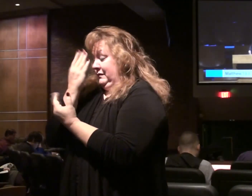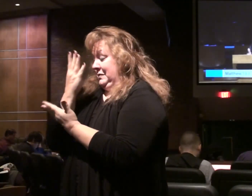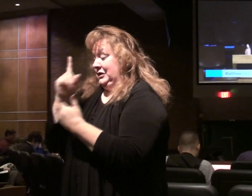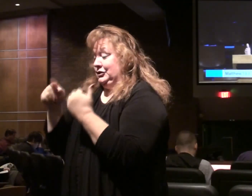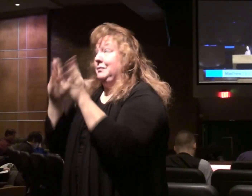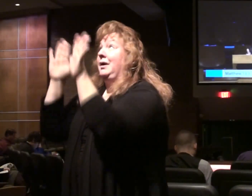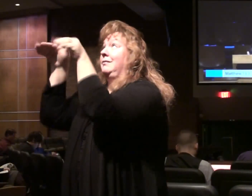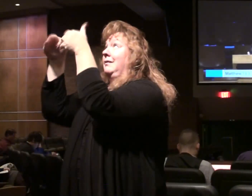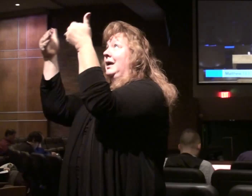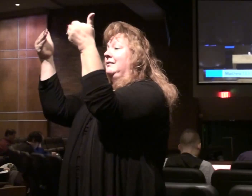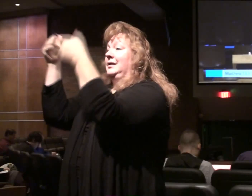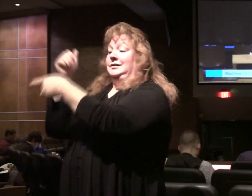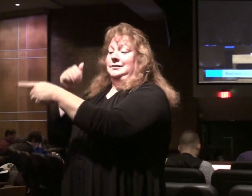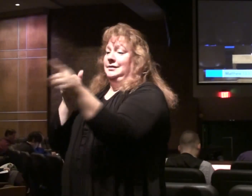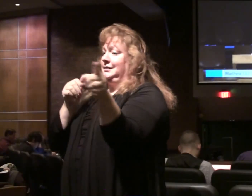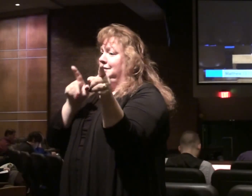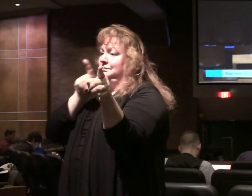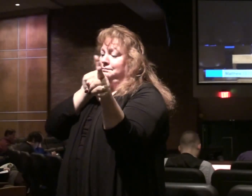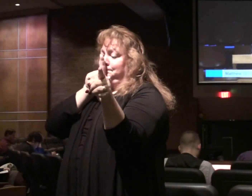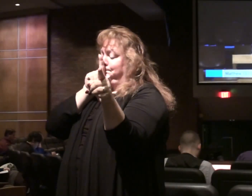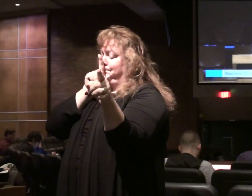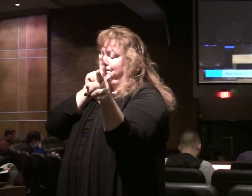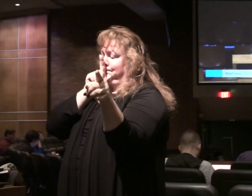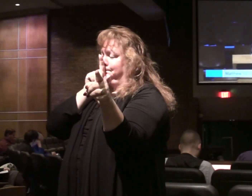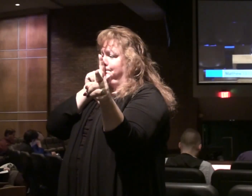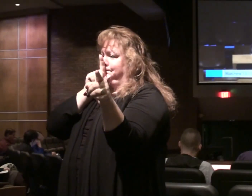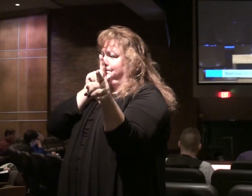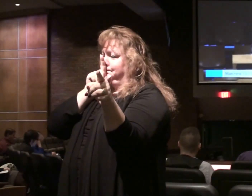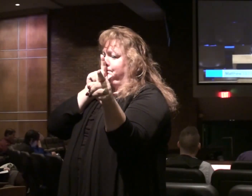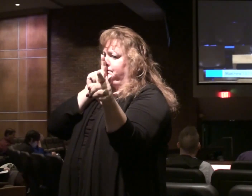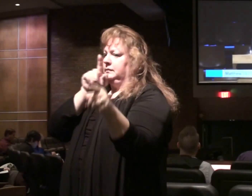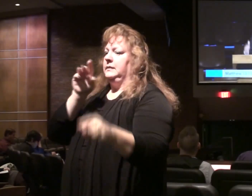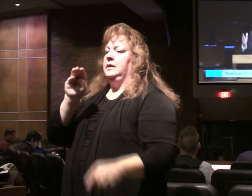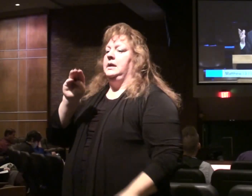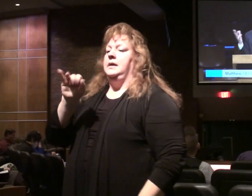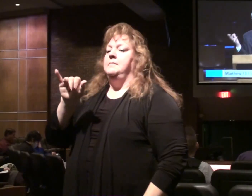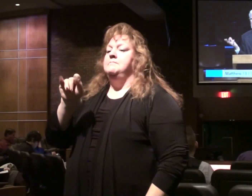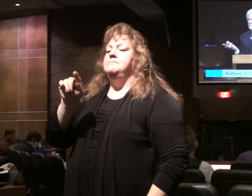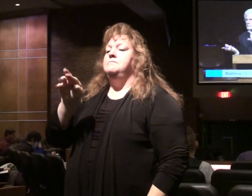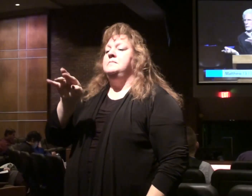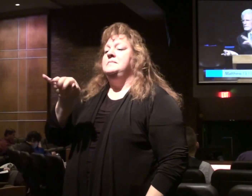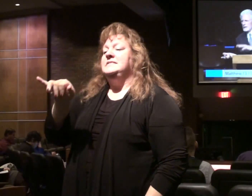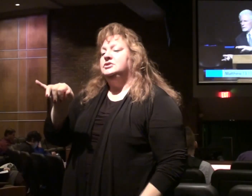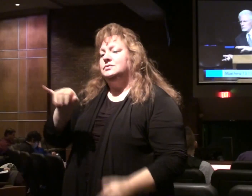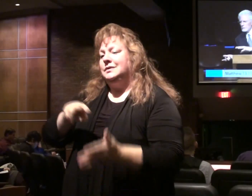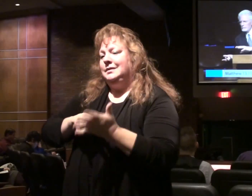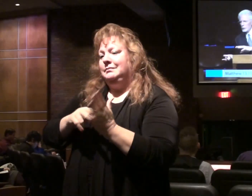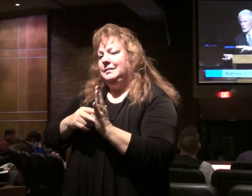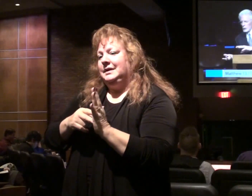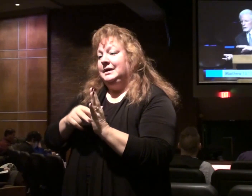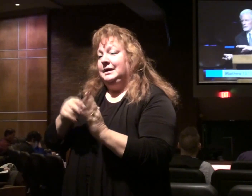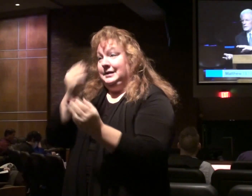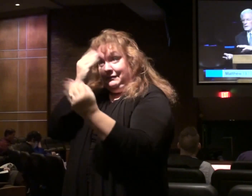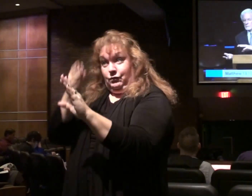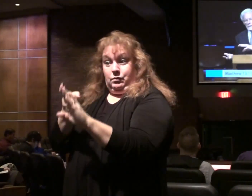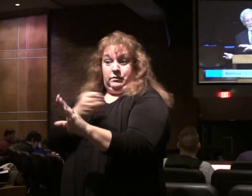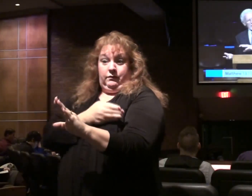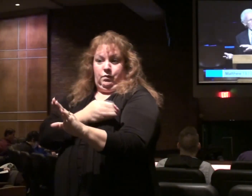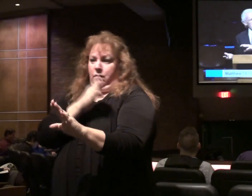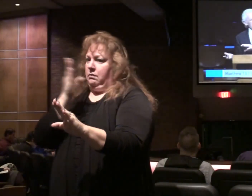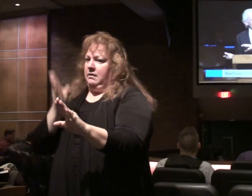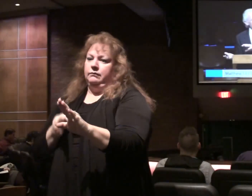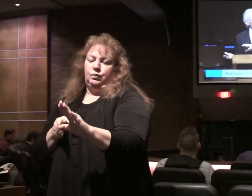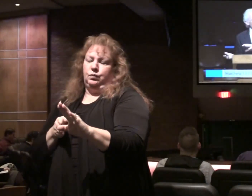heaven, but to them it has not been granted. Mystery is something not revealed before